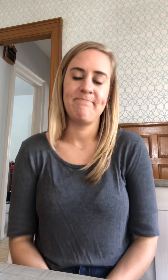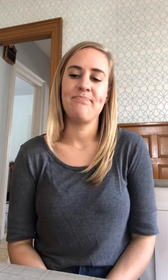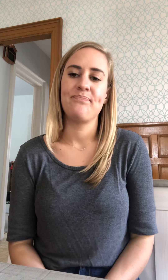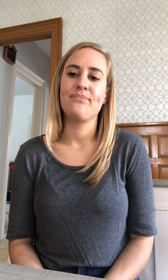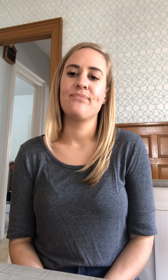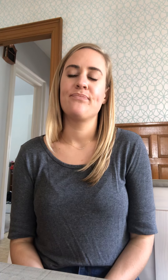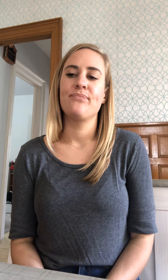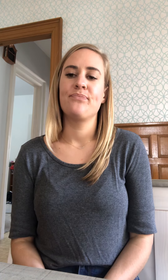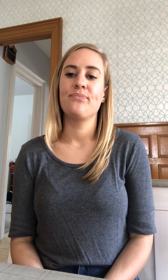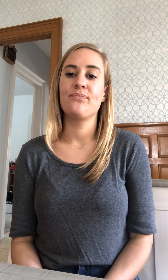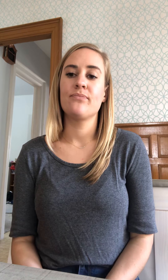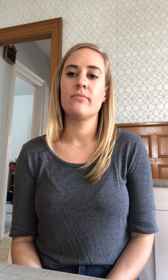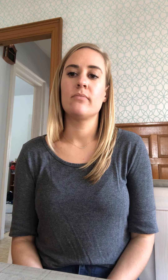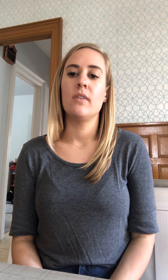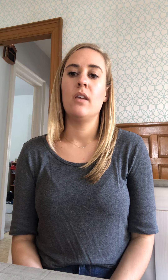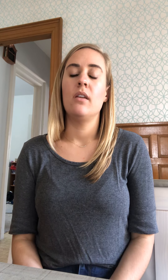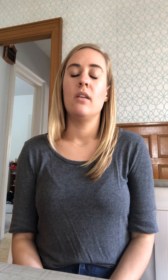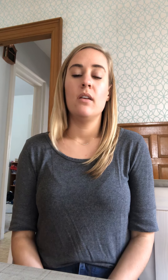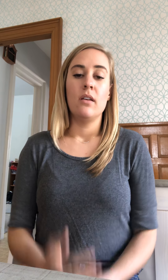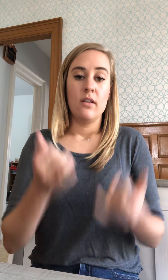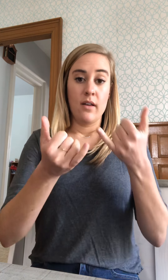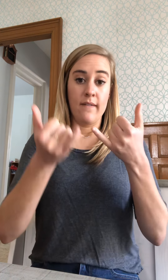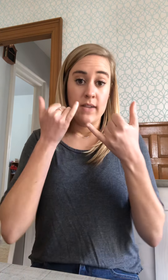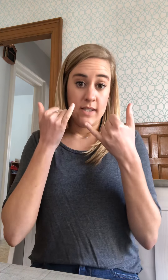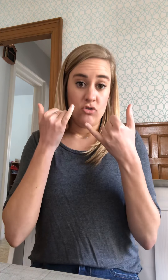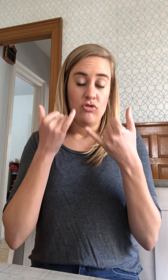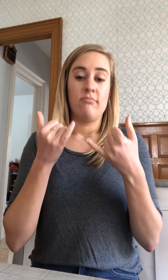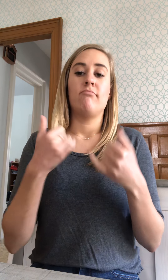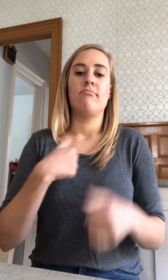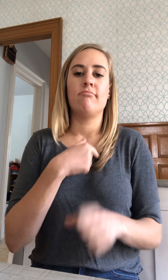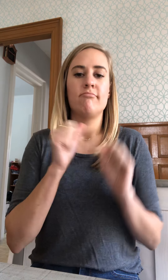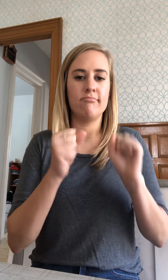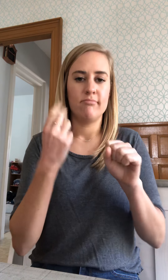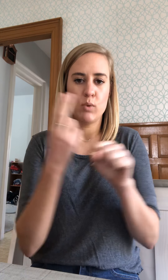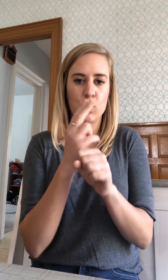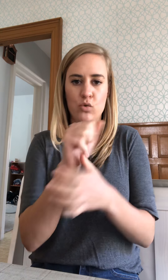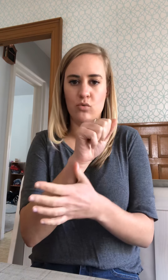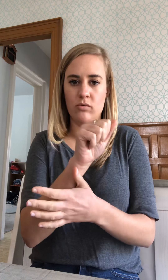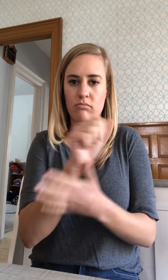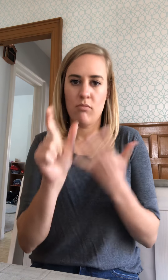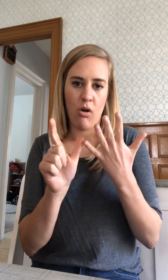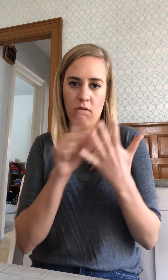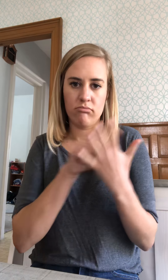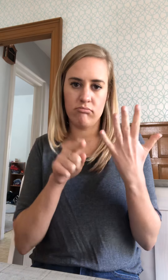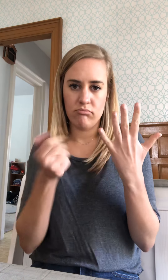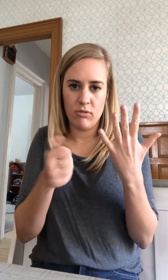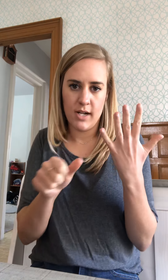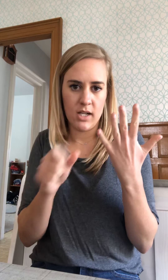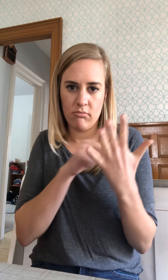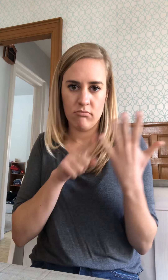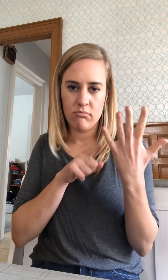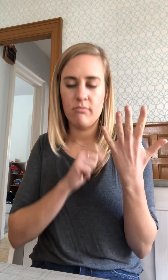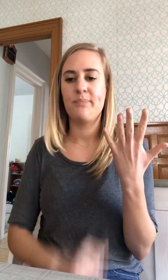So for fixation, we can use any of the devices that are illustrated here. So in the olden